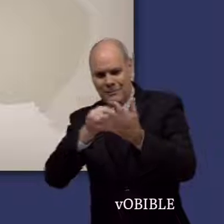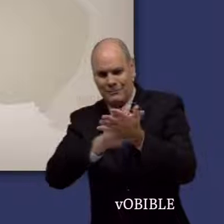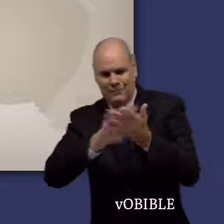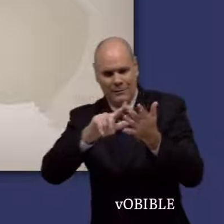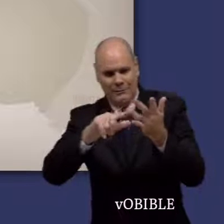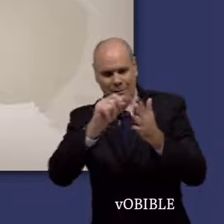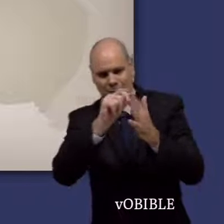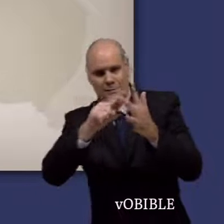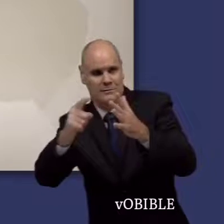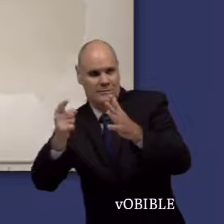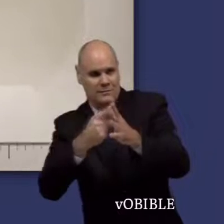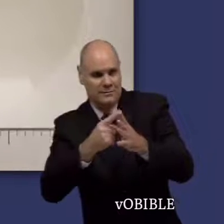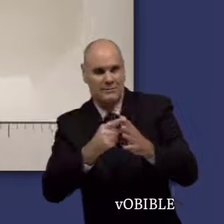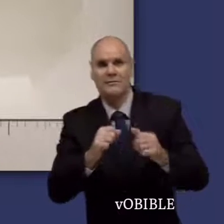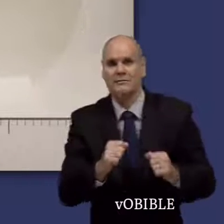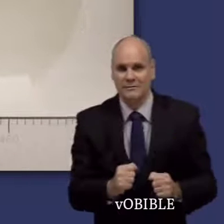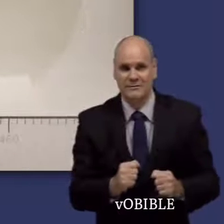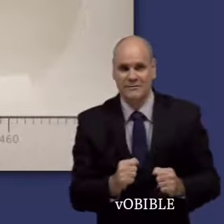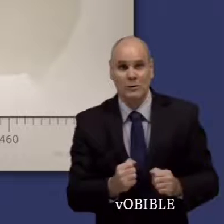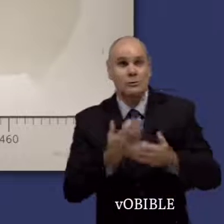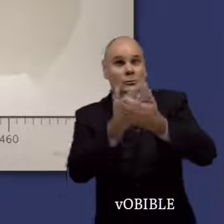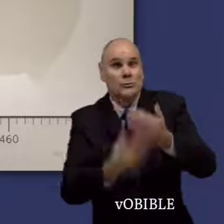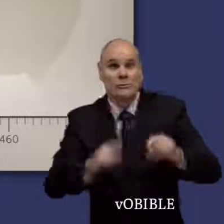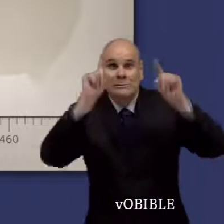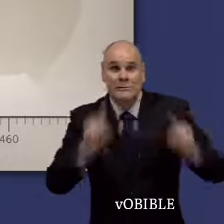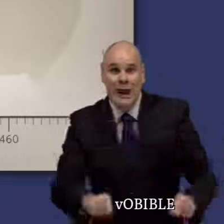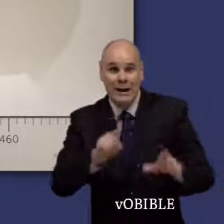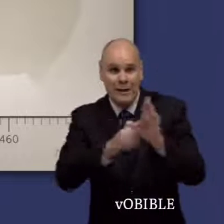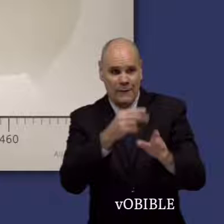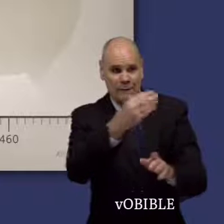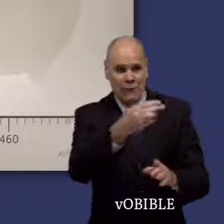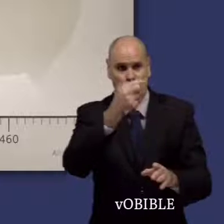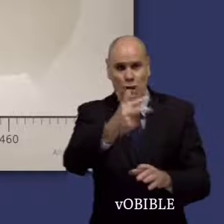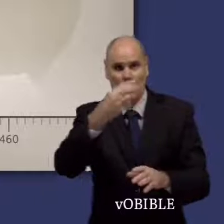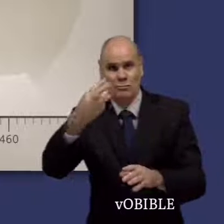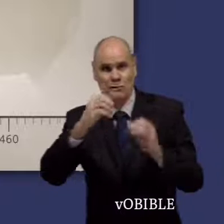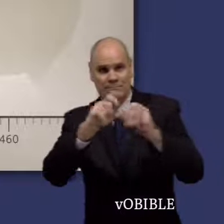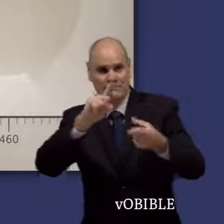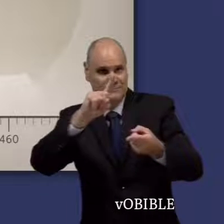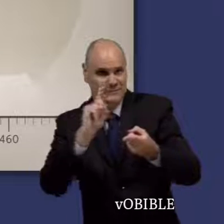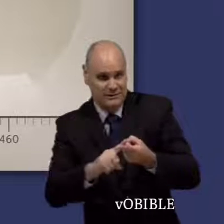Ethiopia. The Book of Esther records events that began in 493 BCE.